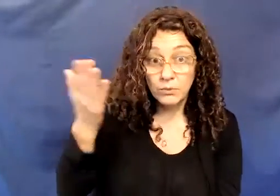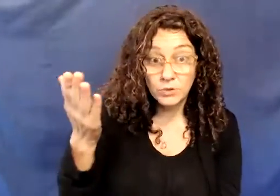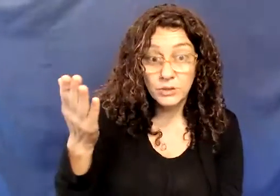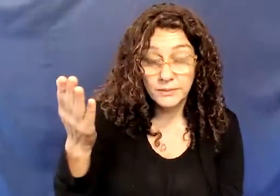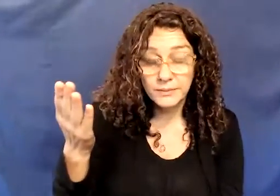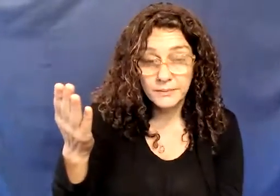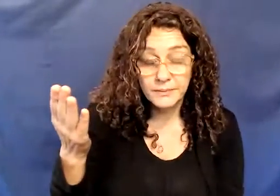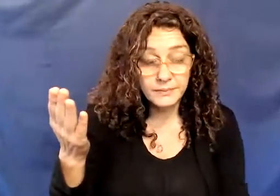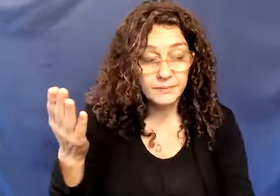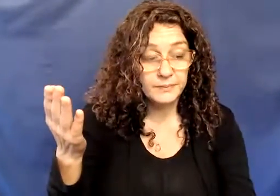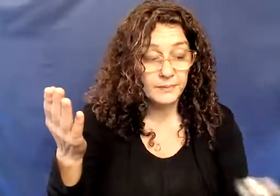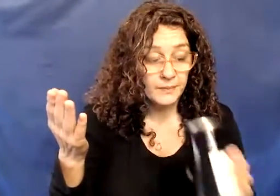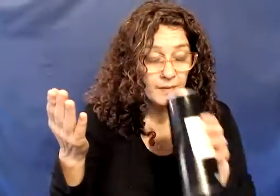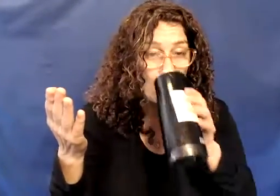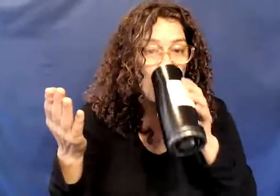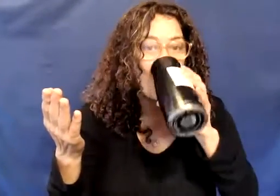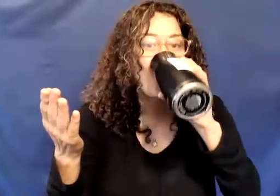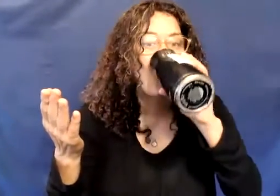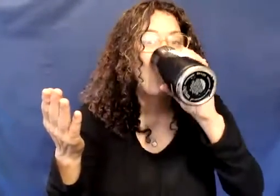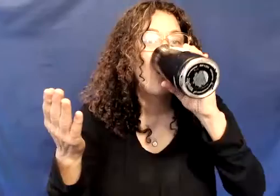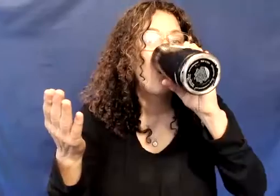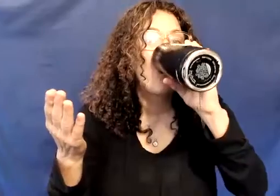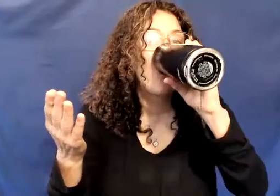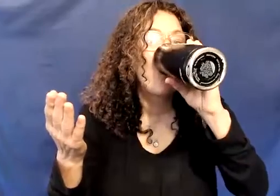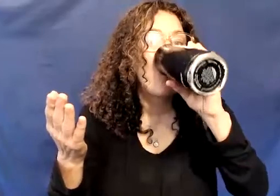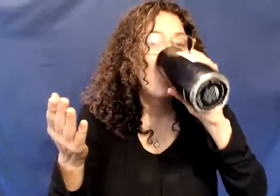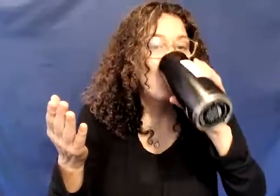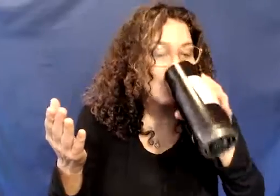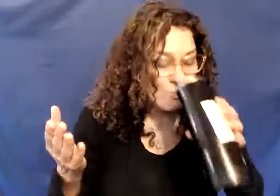about some of the language that was used in the script.